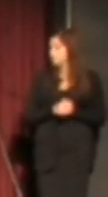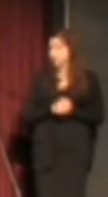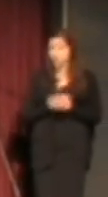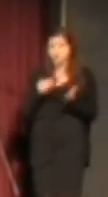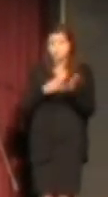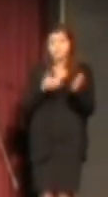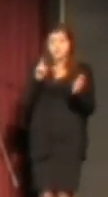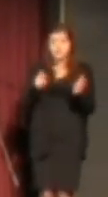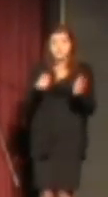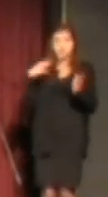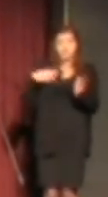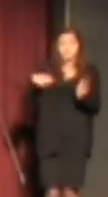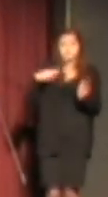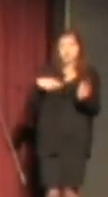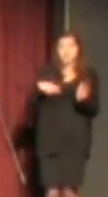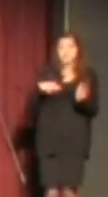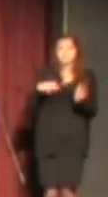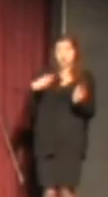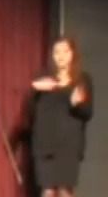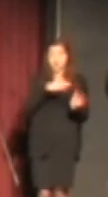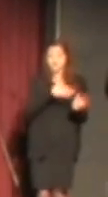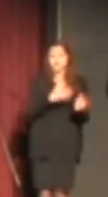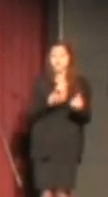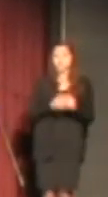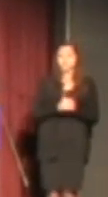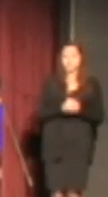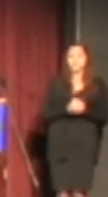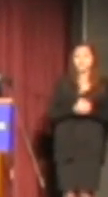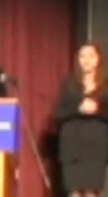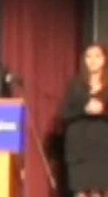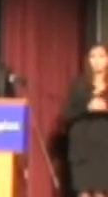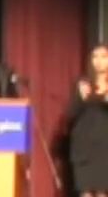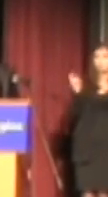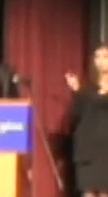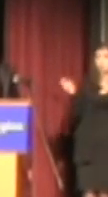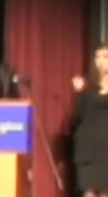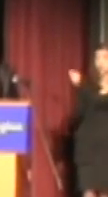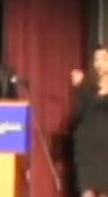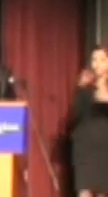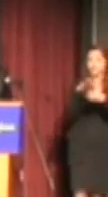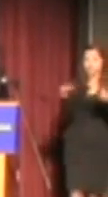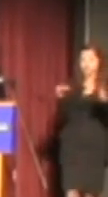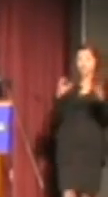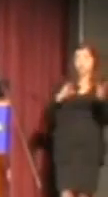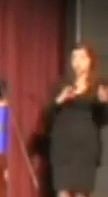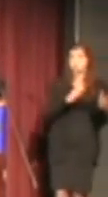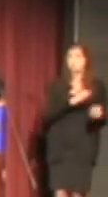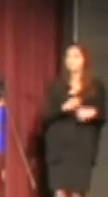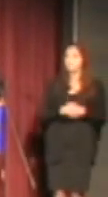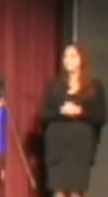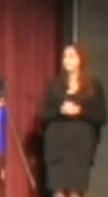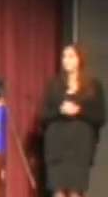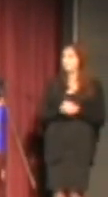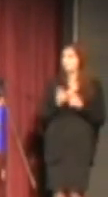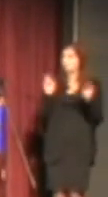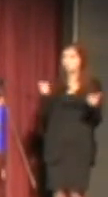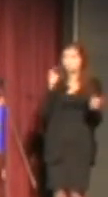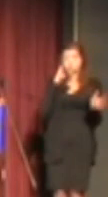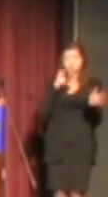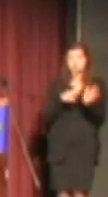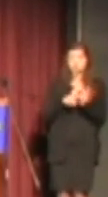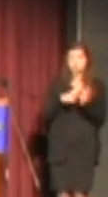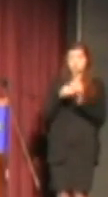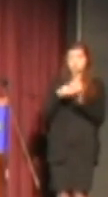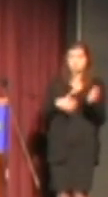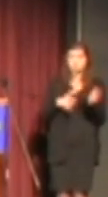Students must be nominated by faculty or staff, with the winners chosen by a committee. The award recognizes students